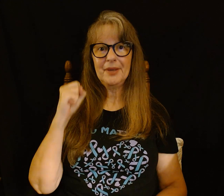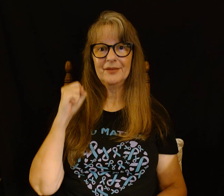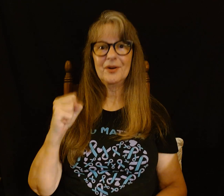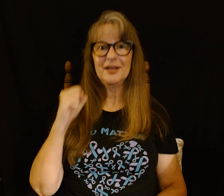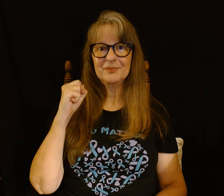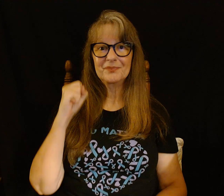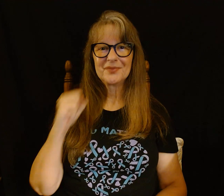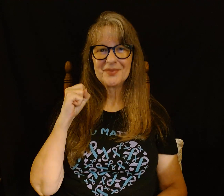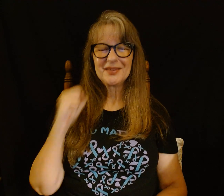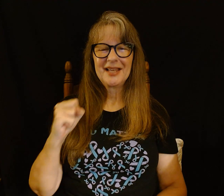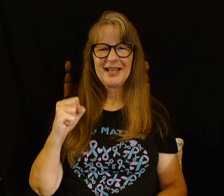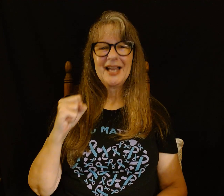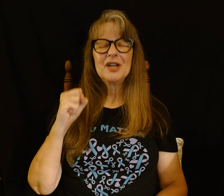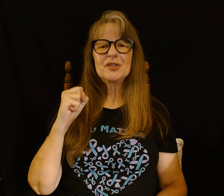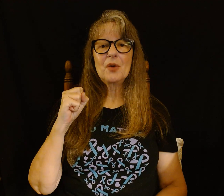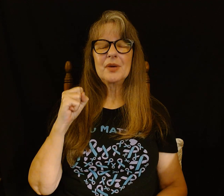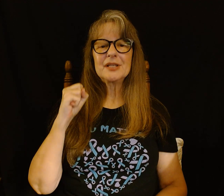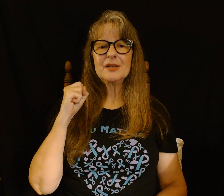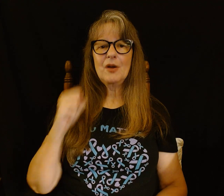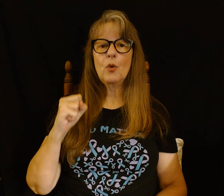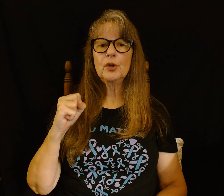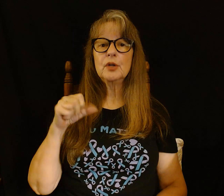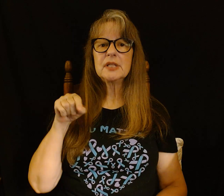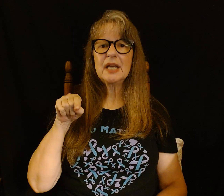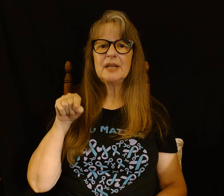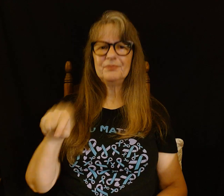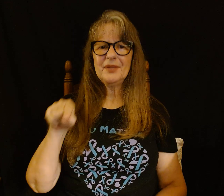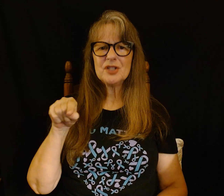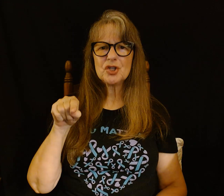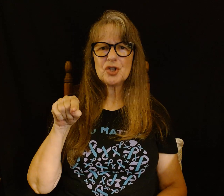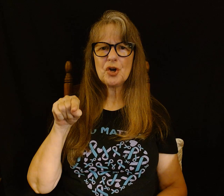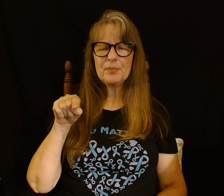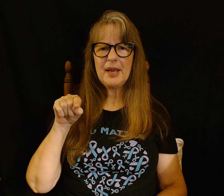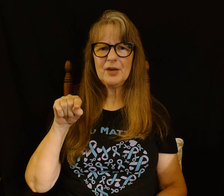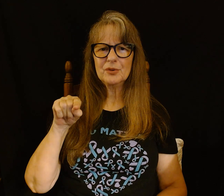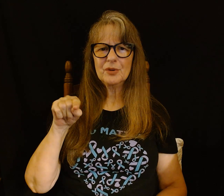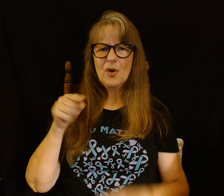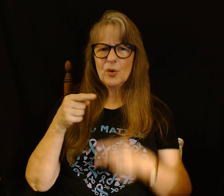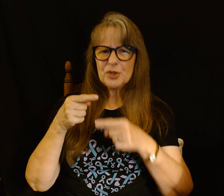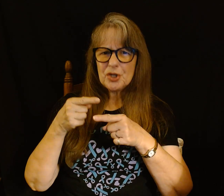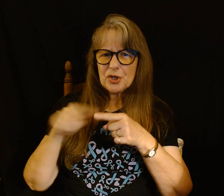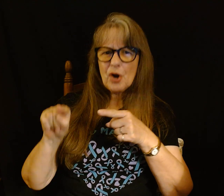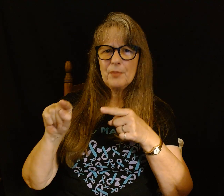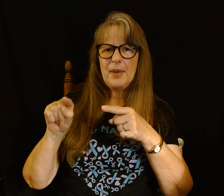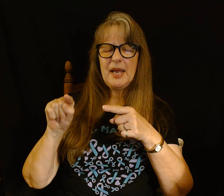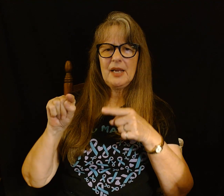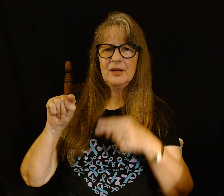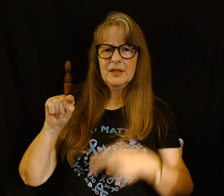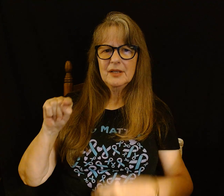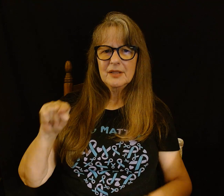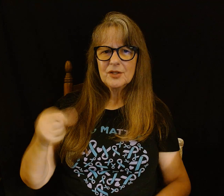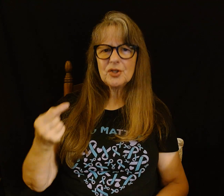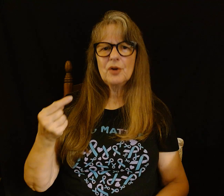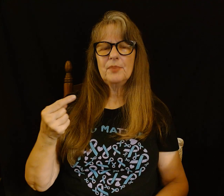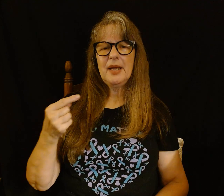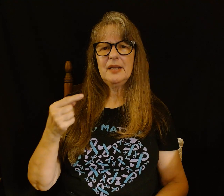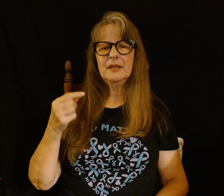right? So or you could say it's a sharp pain or sharp pain, sharp pain.